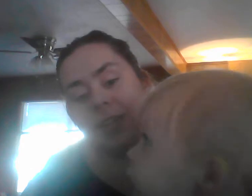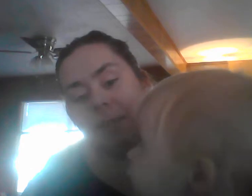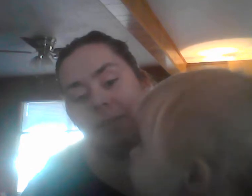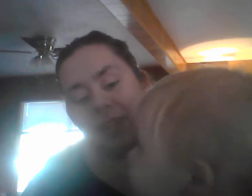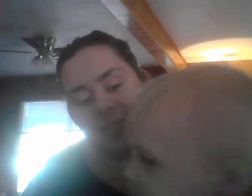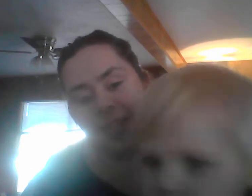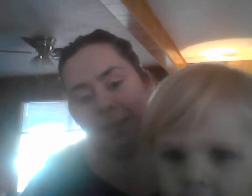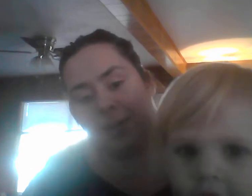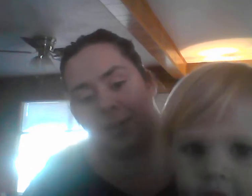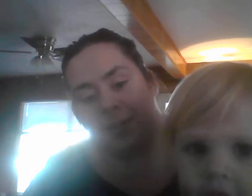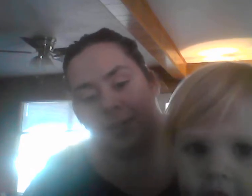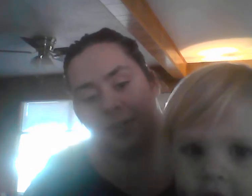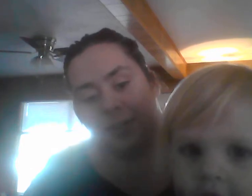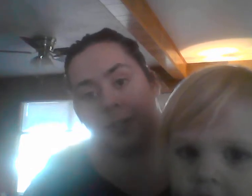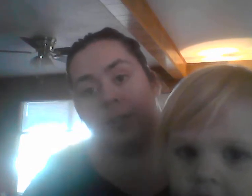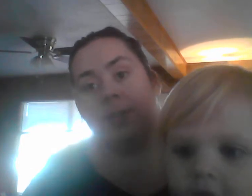Yep, that's the camera.